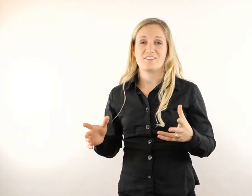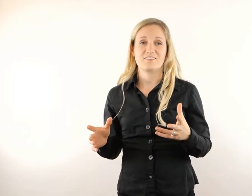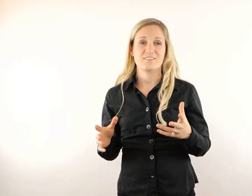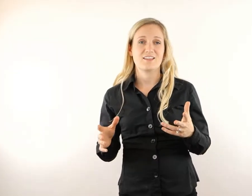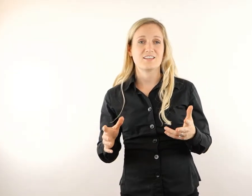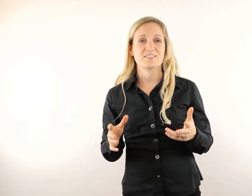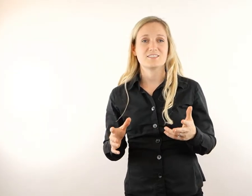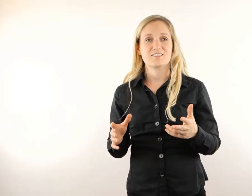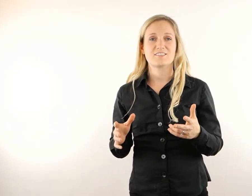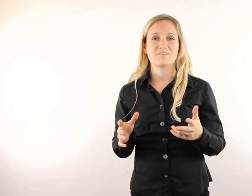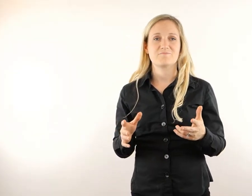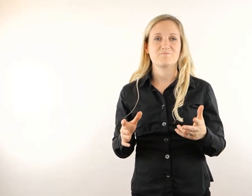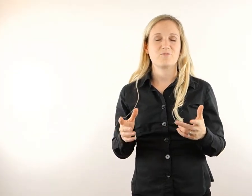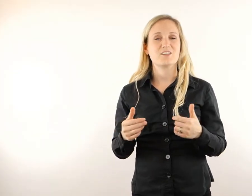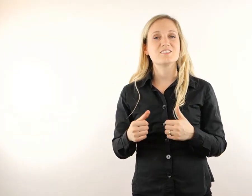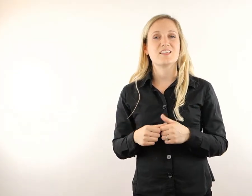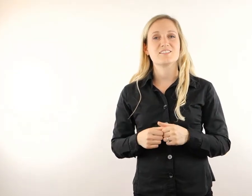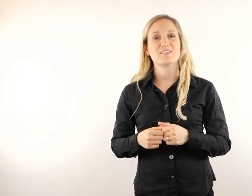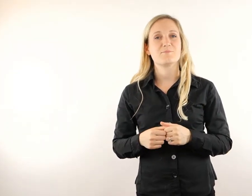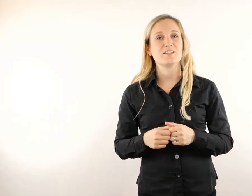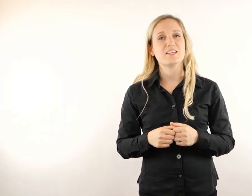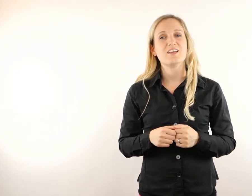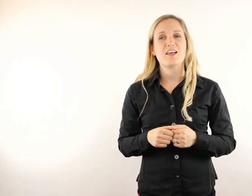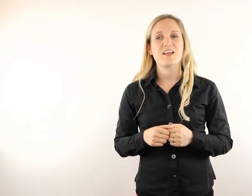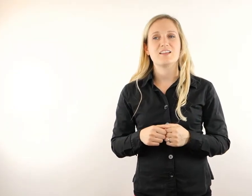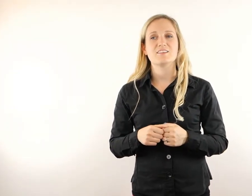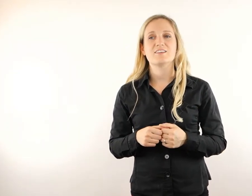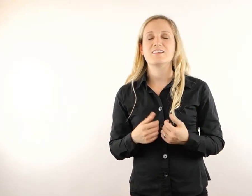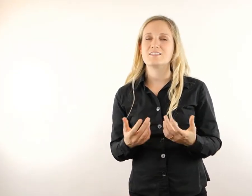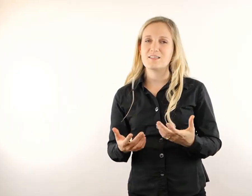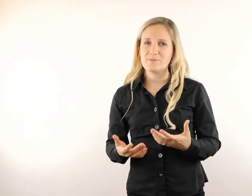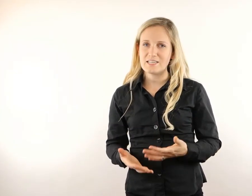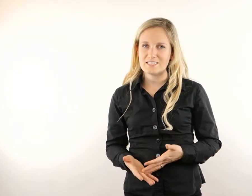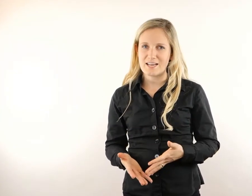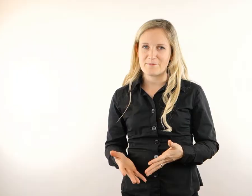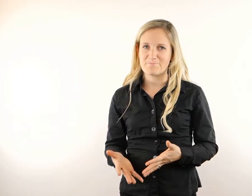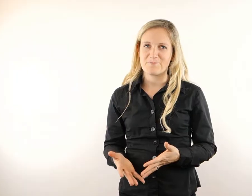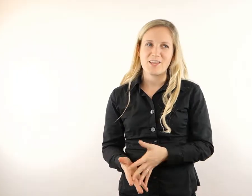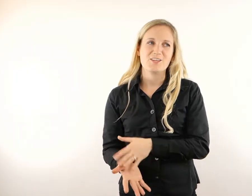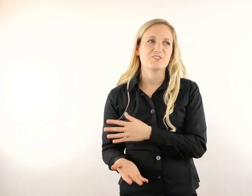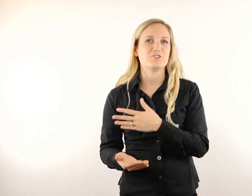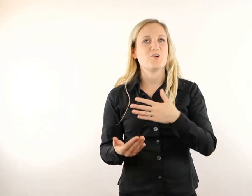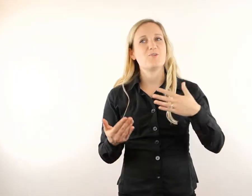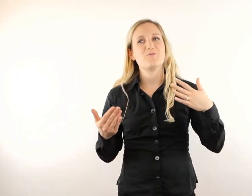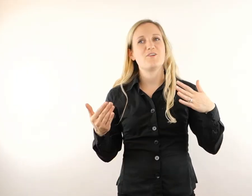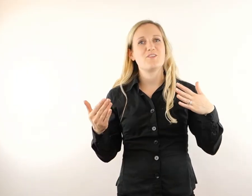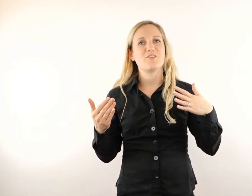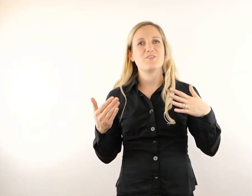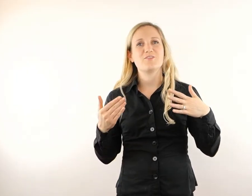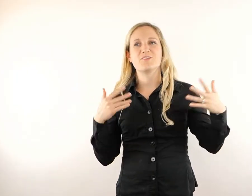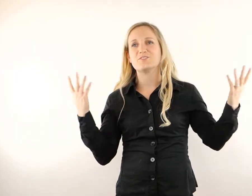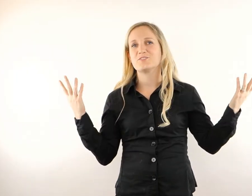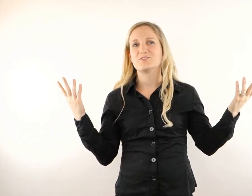The next one is Gethsemane. And Gethsemane is a name. So